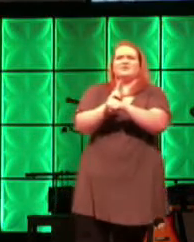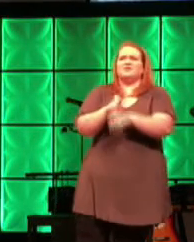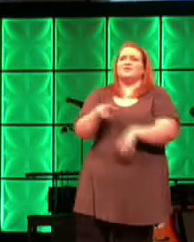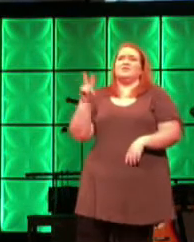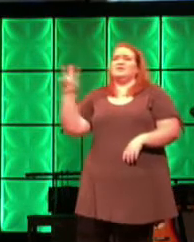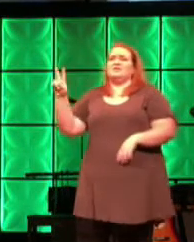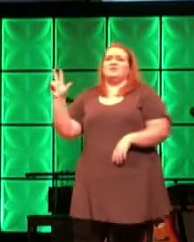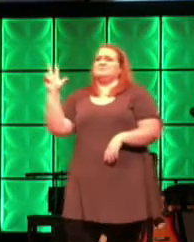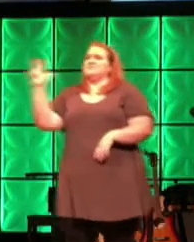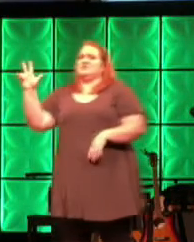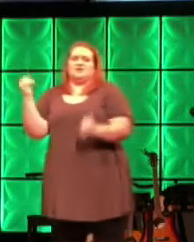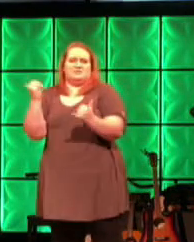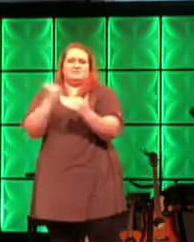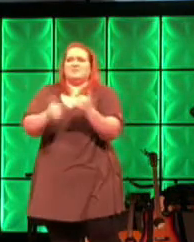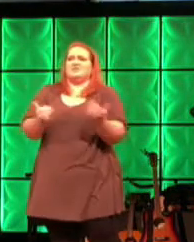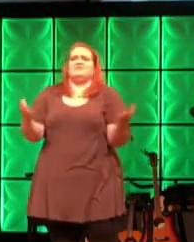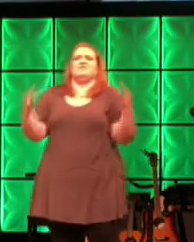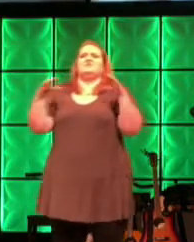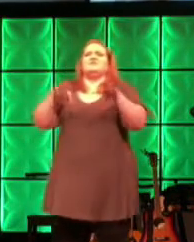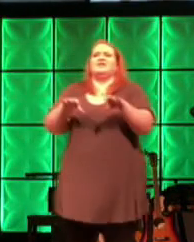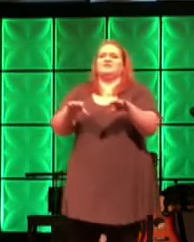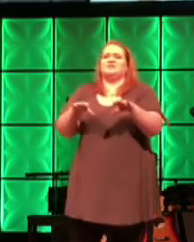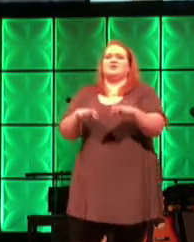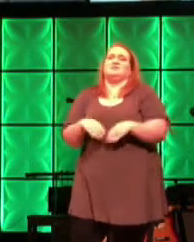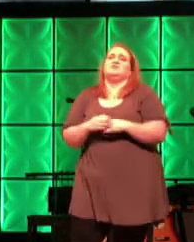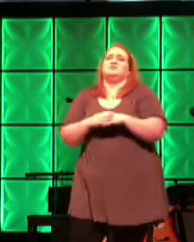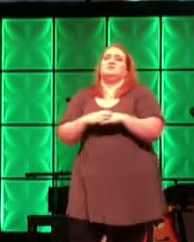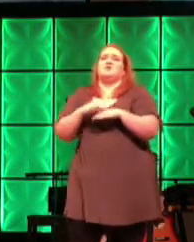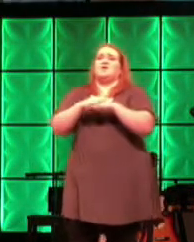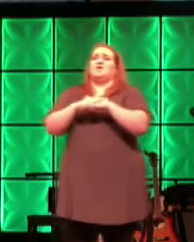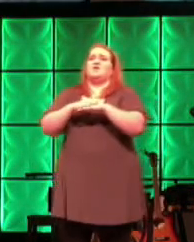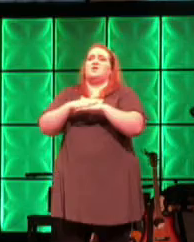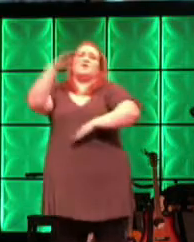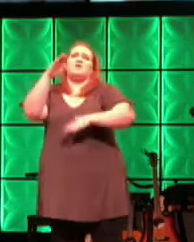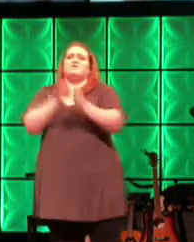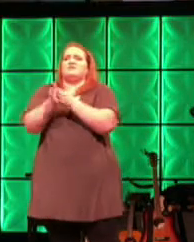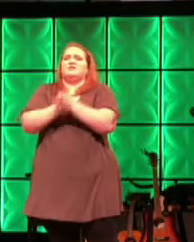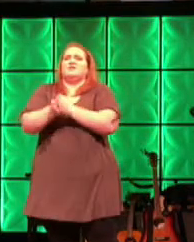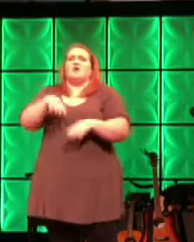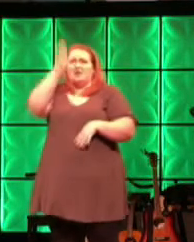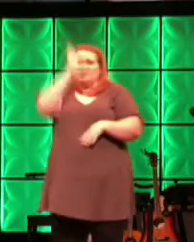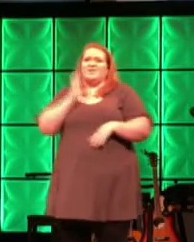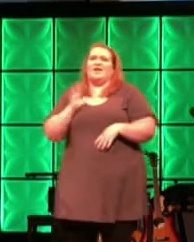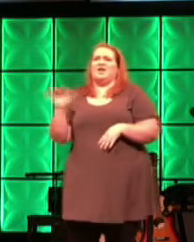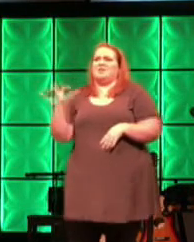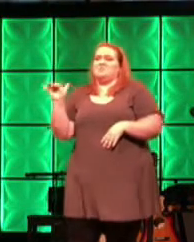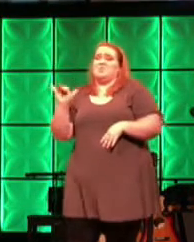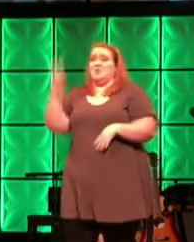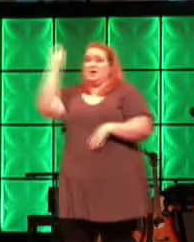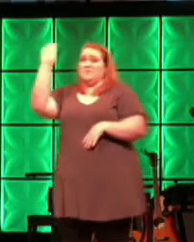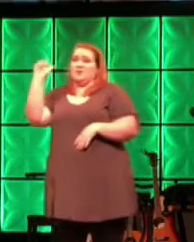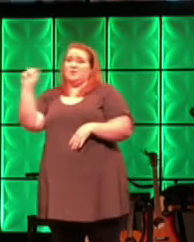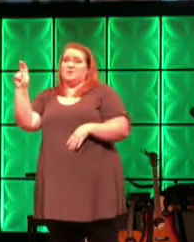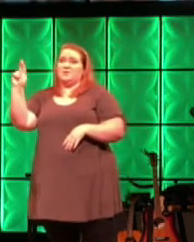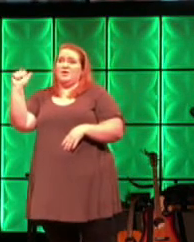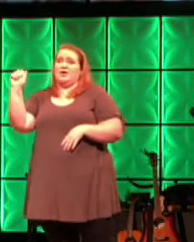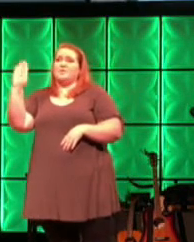already spent their second, third, and last chances on zealots, men like Barabbas and that now